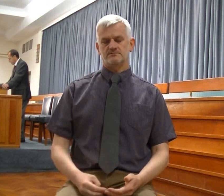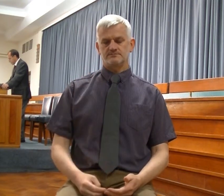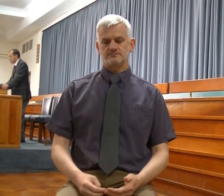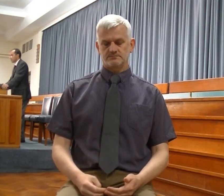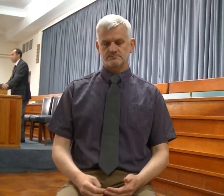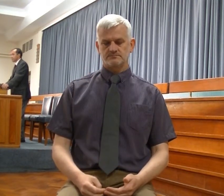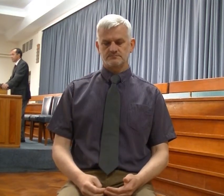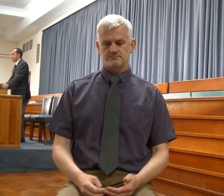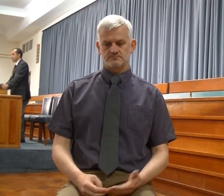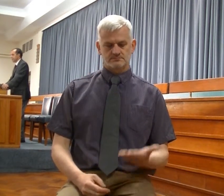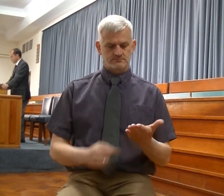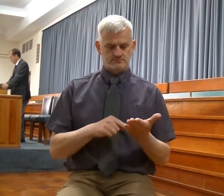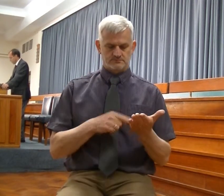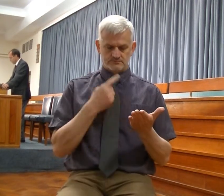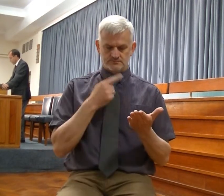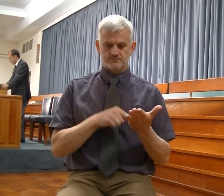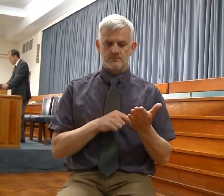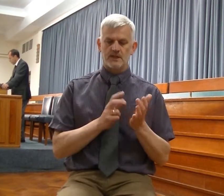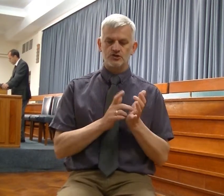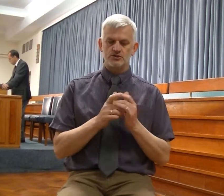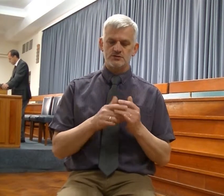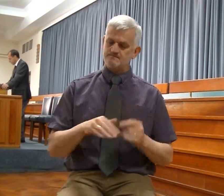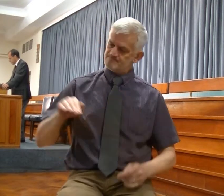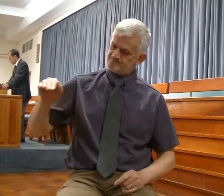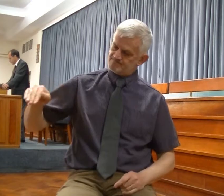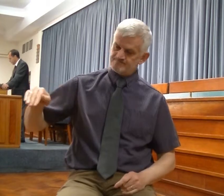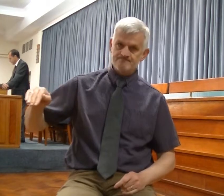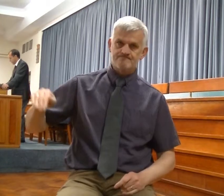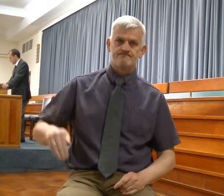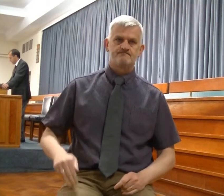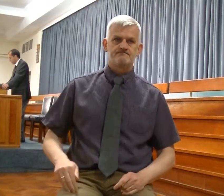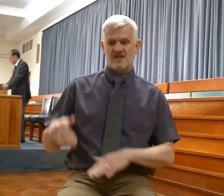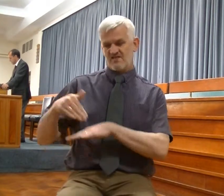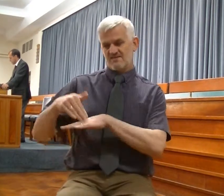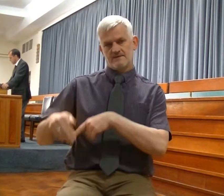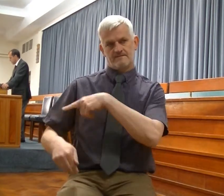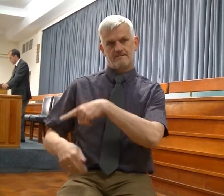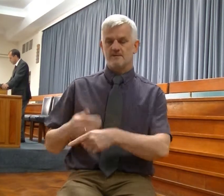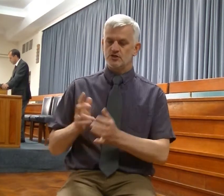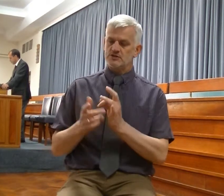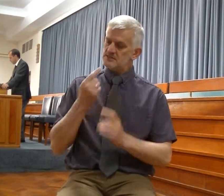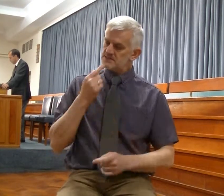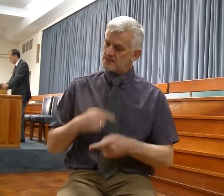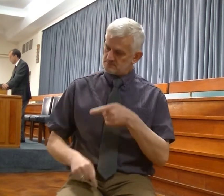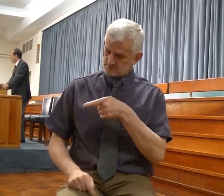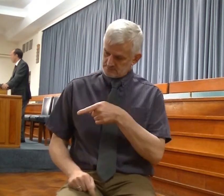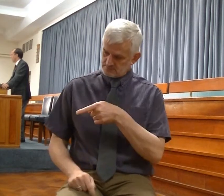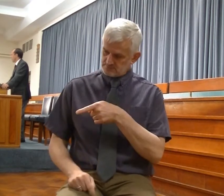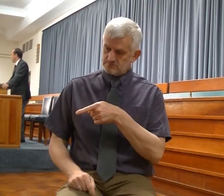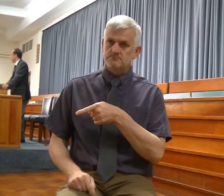And Jesus said unto him, Luke 23, verse 43, and Jesus said unto